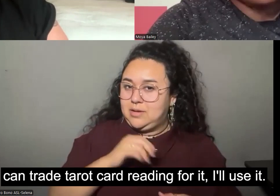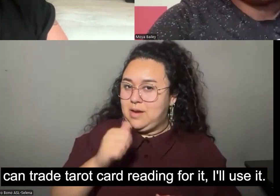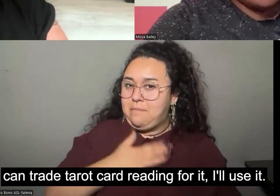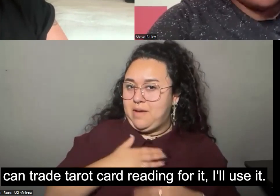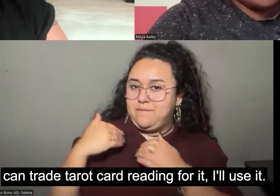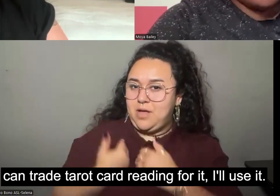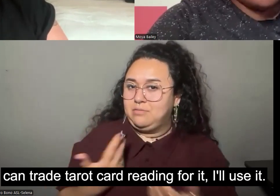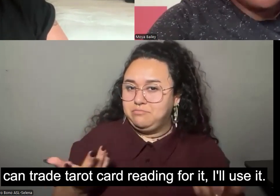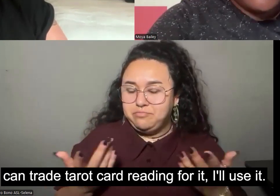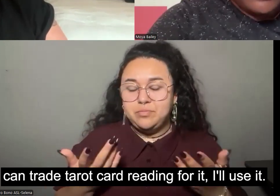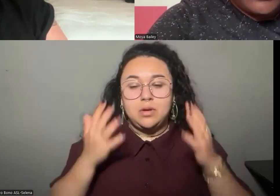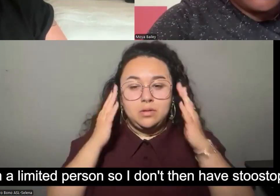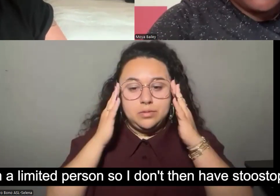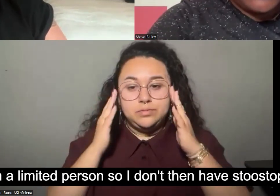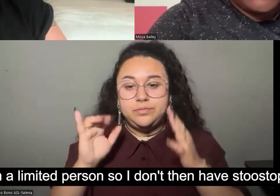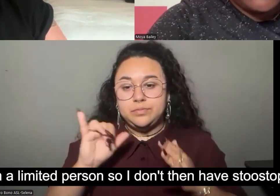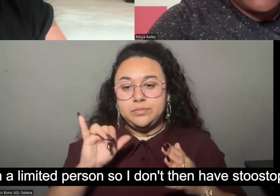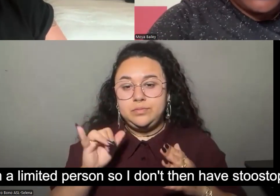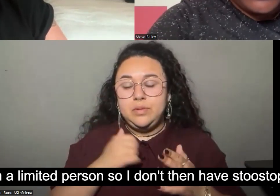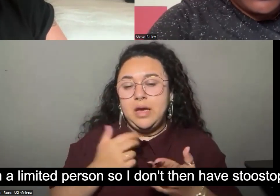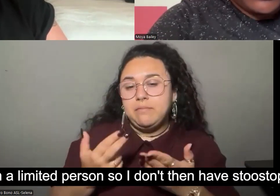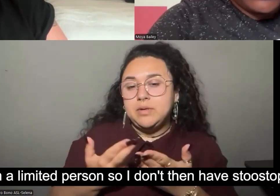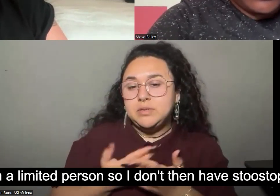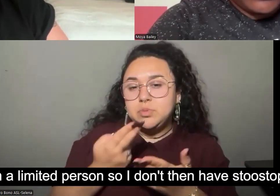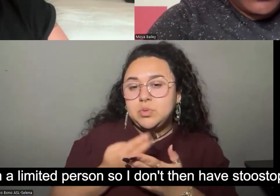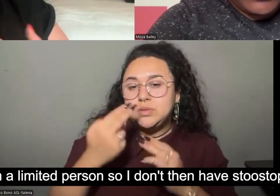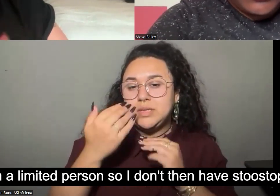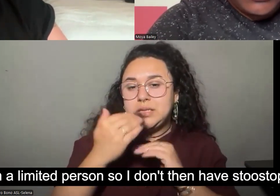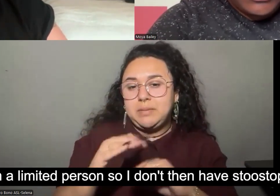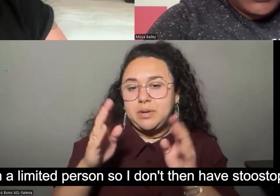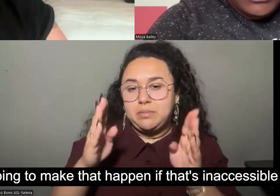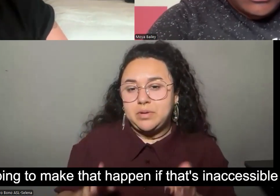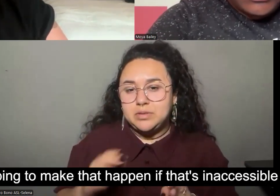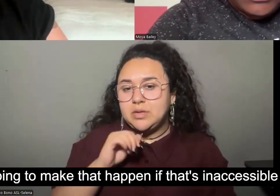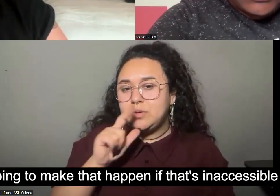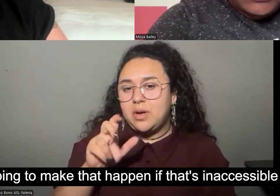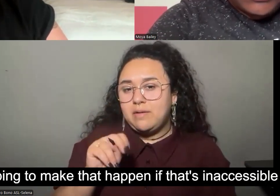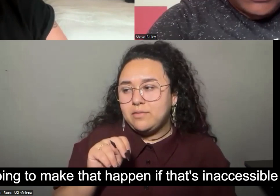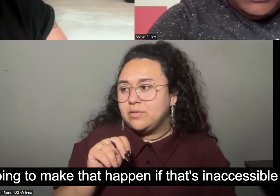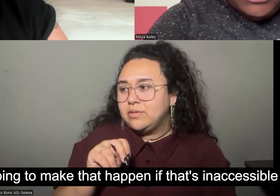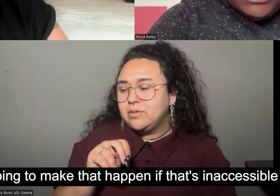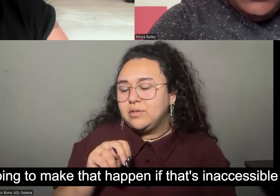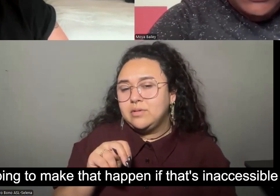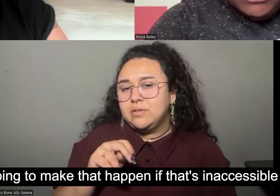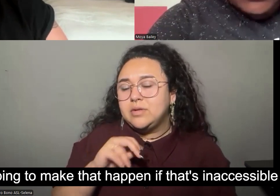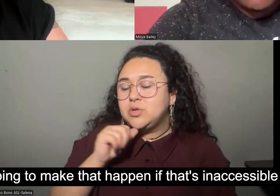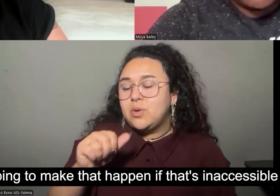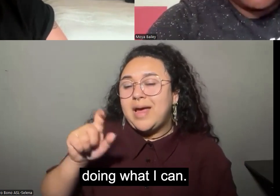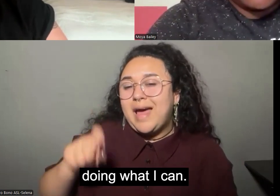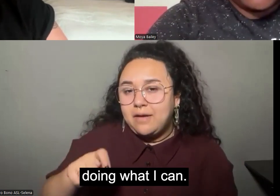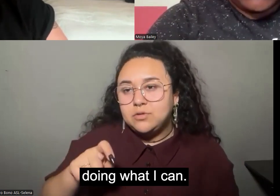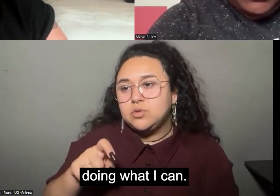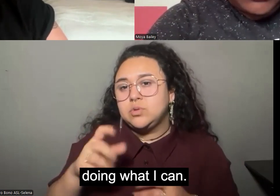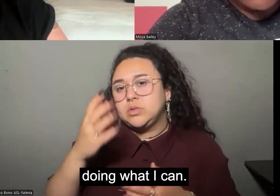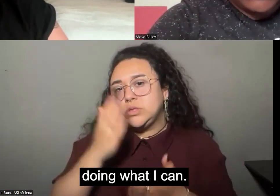And also, I'm a spoons limited person. So I don't then have to somehow stop sleeping to make that happen if that's inaccessible. I'm doing